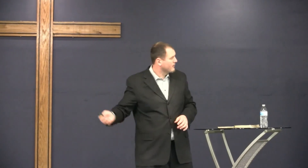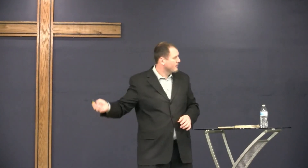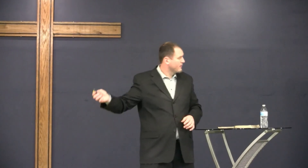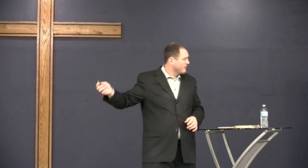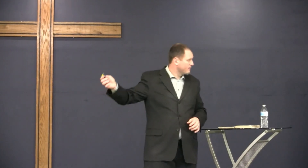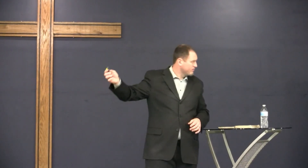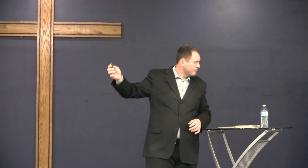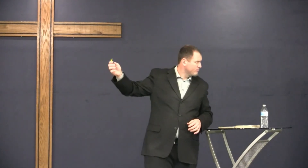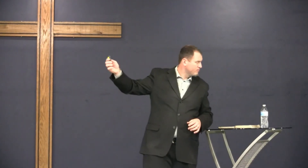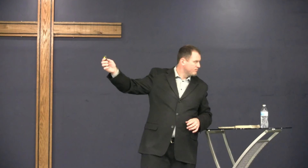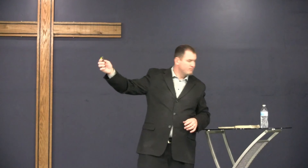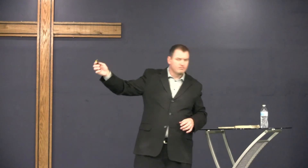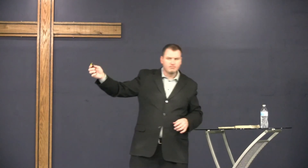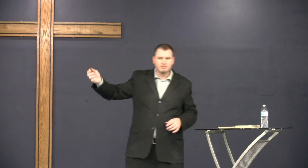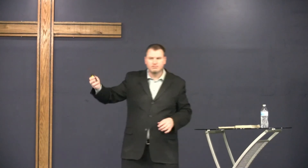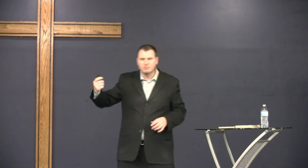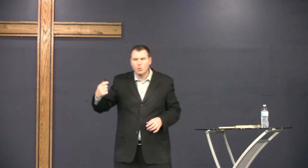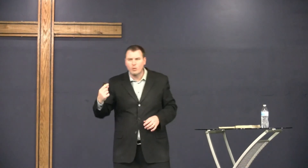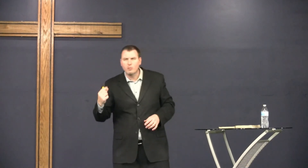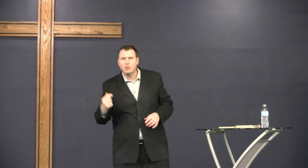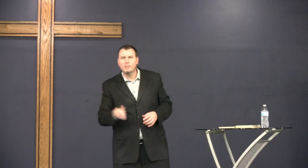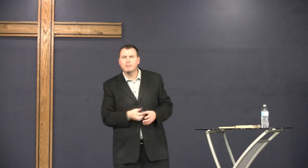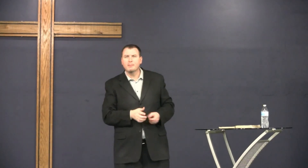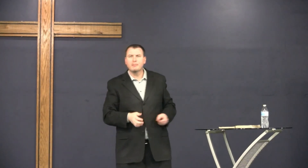what this looks like for you today.